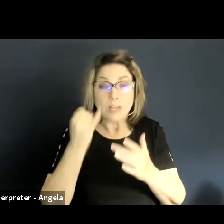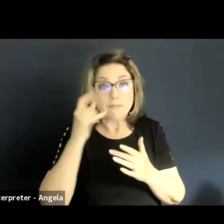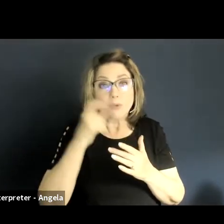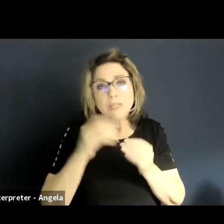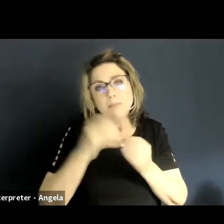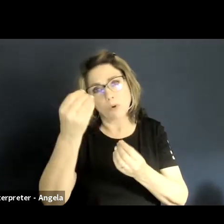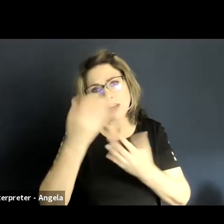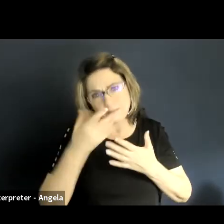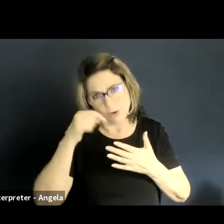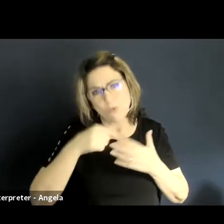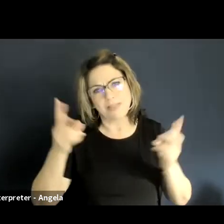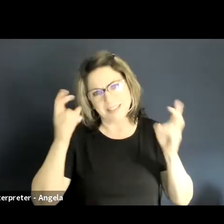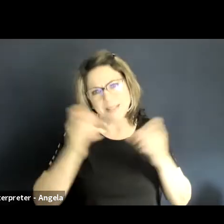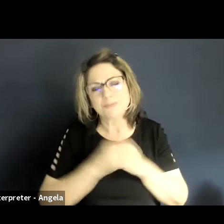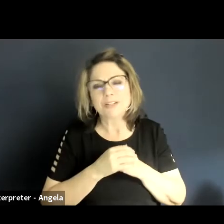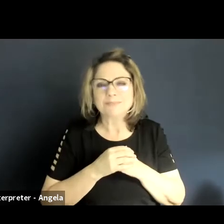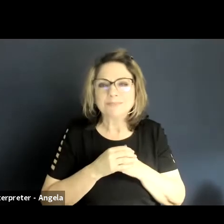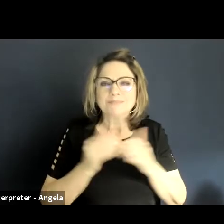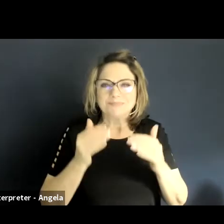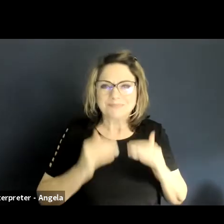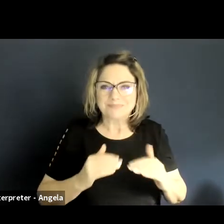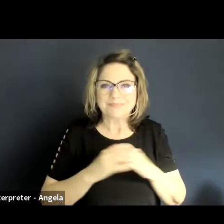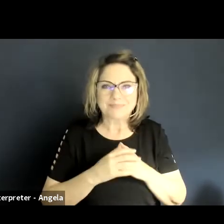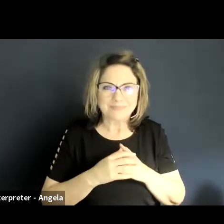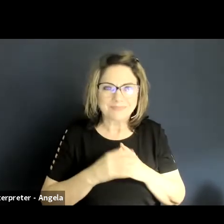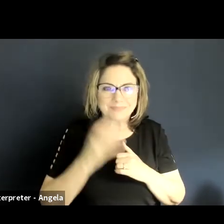topic. Next slide, please.